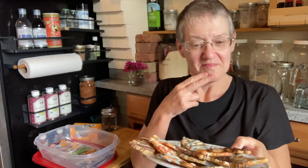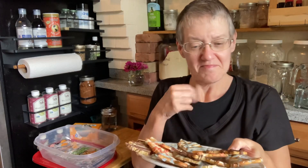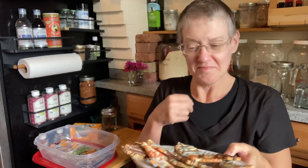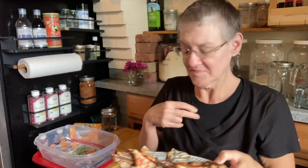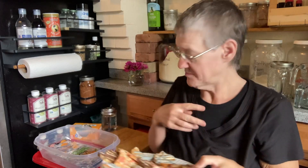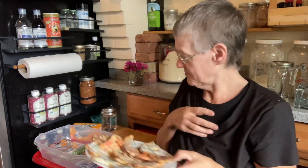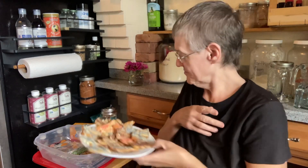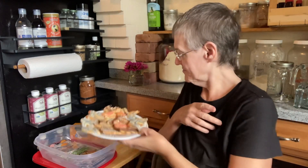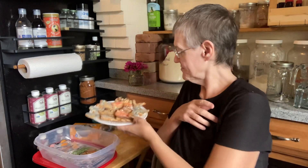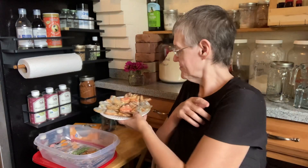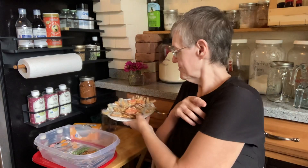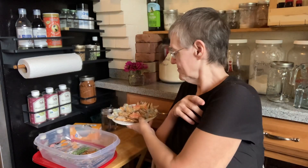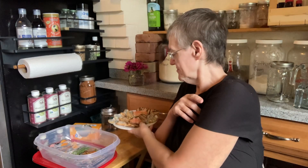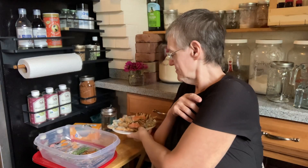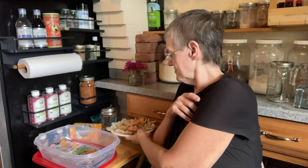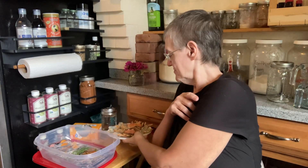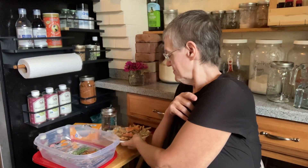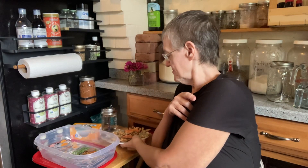These are cute.